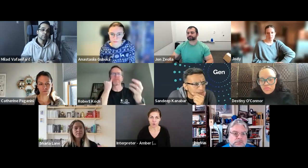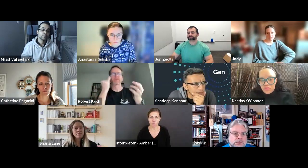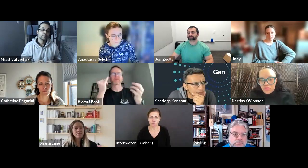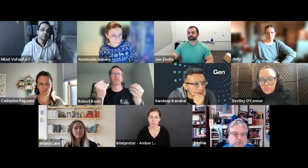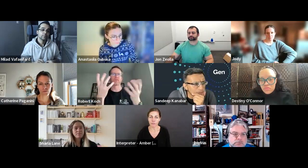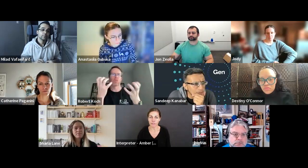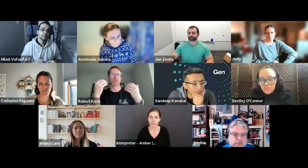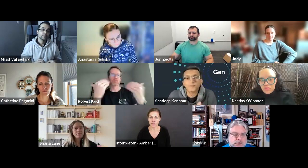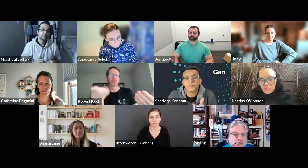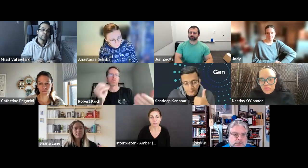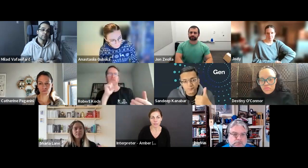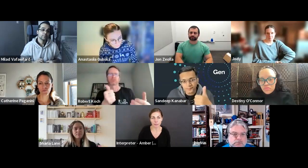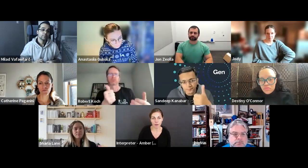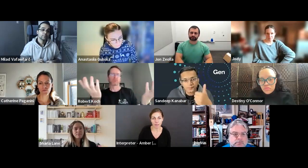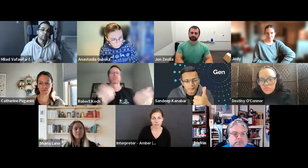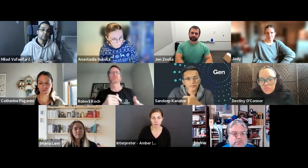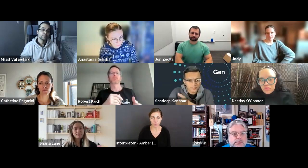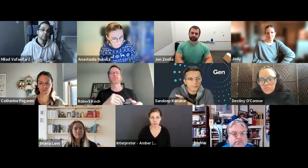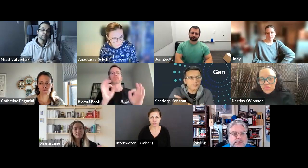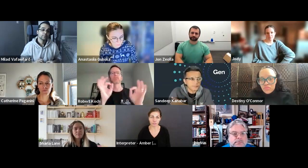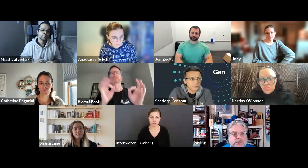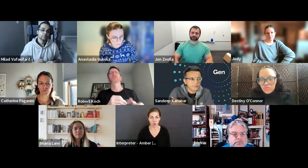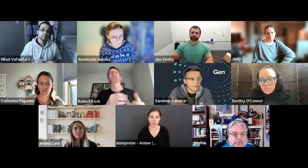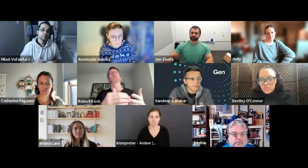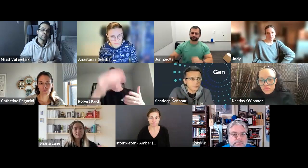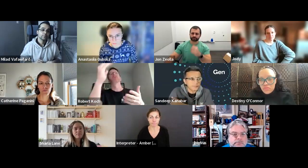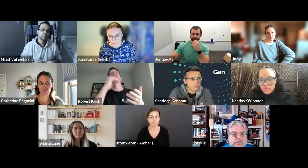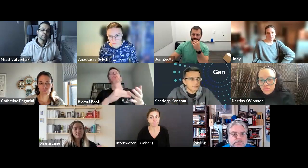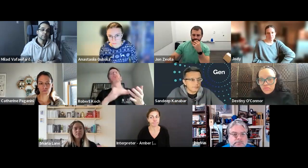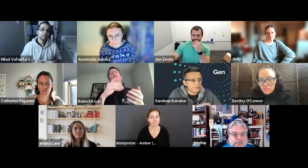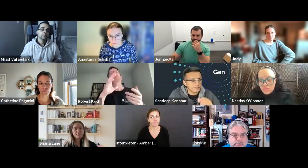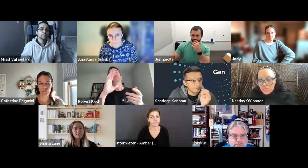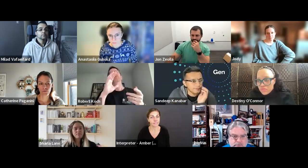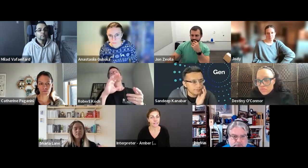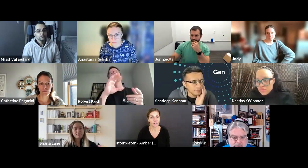So definitely think about it if you're interested or not.